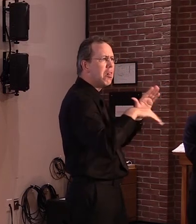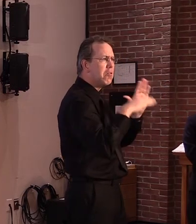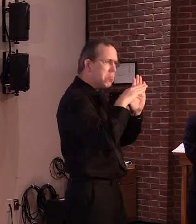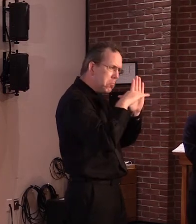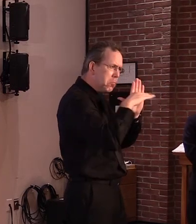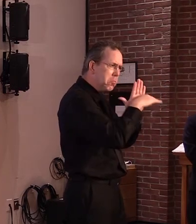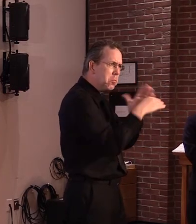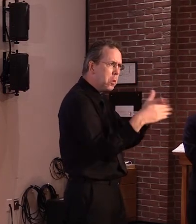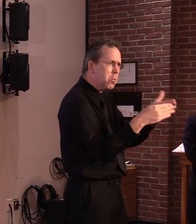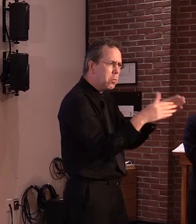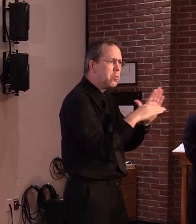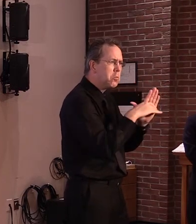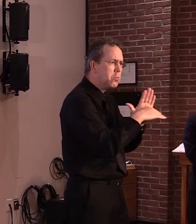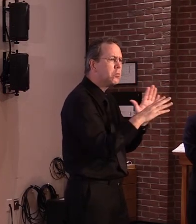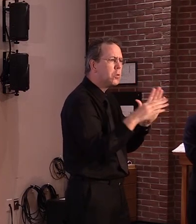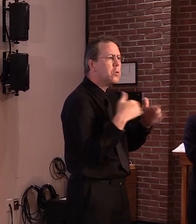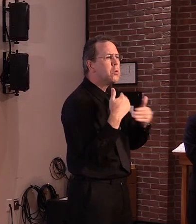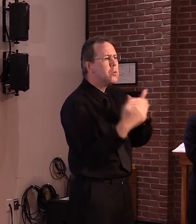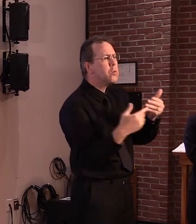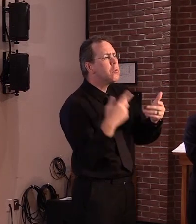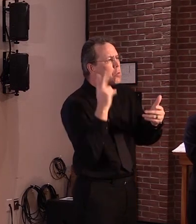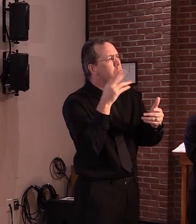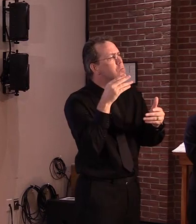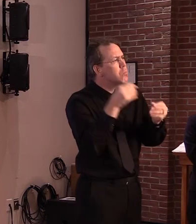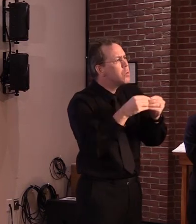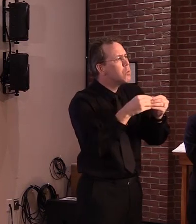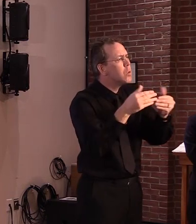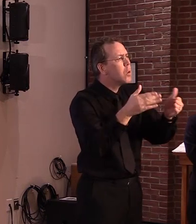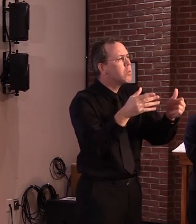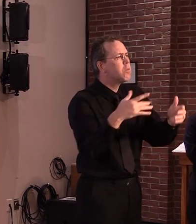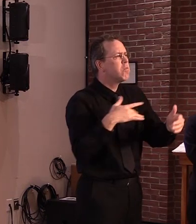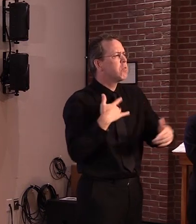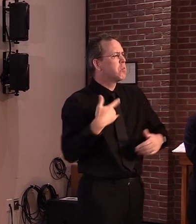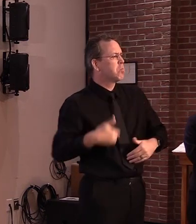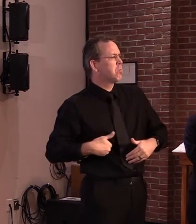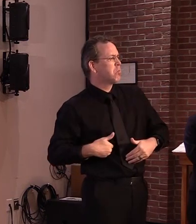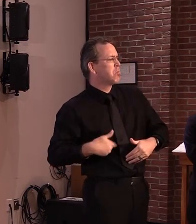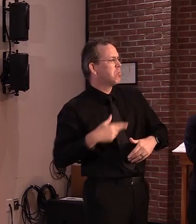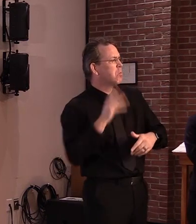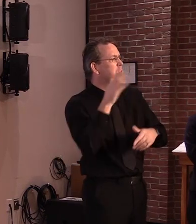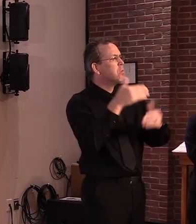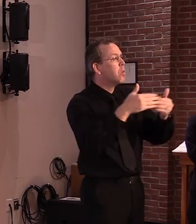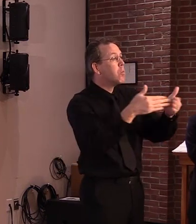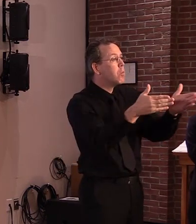continue to reopen, we are seeing the trends moving in the right direction.